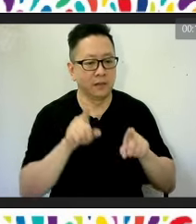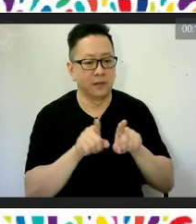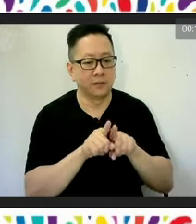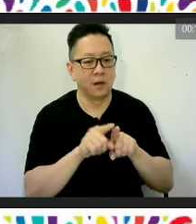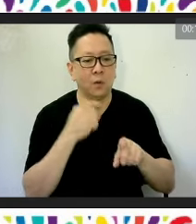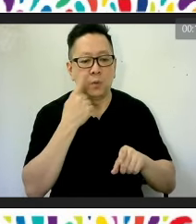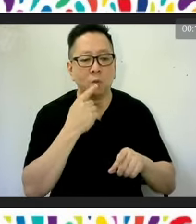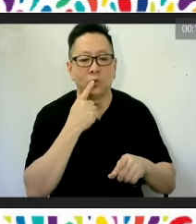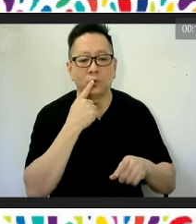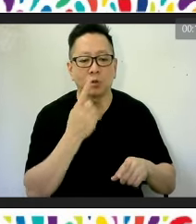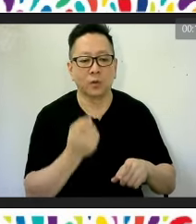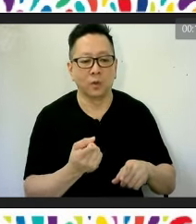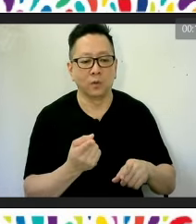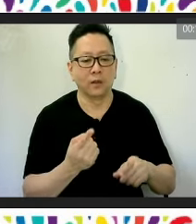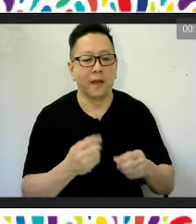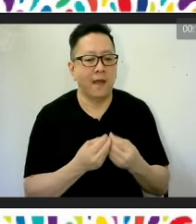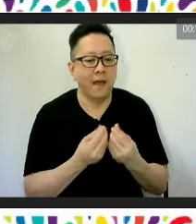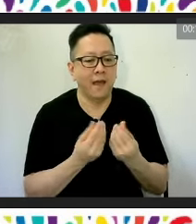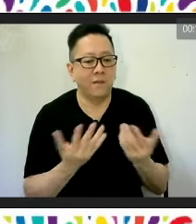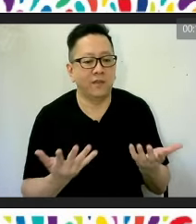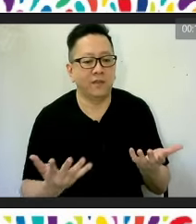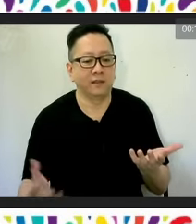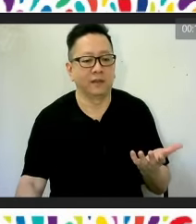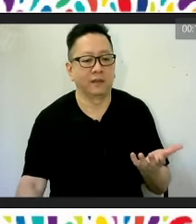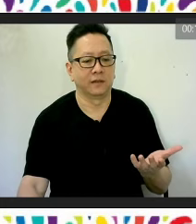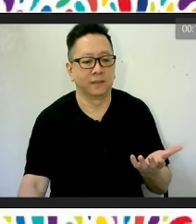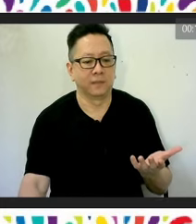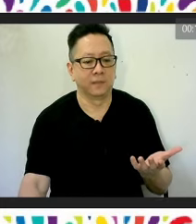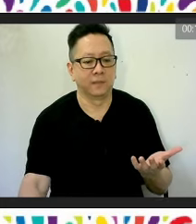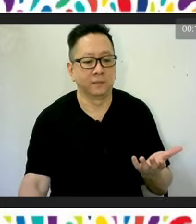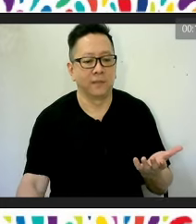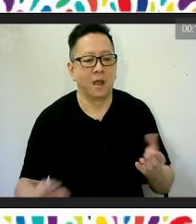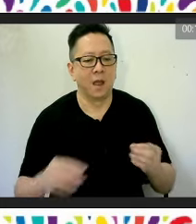brother who told everything